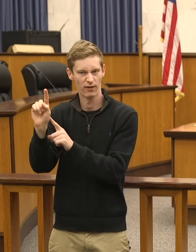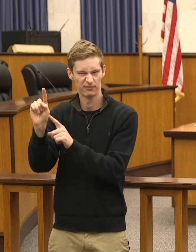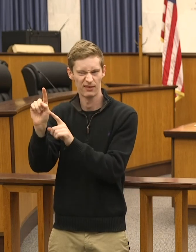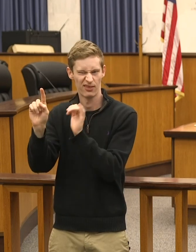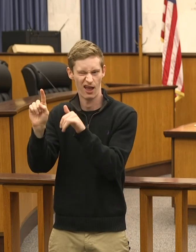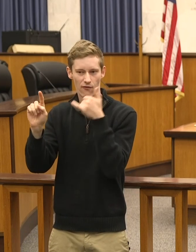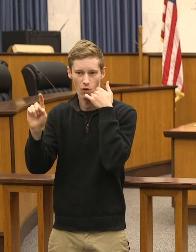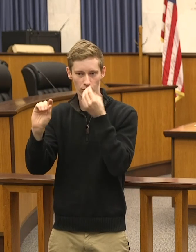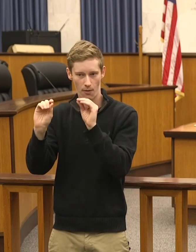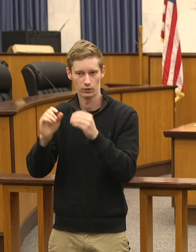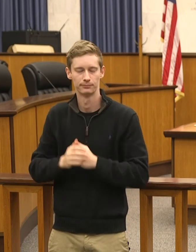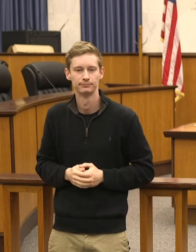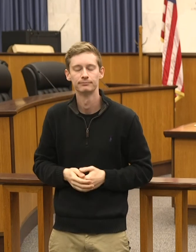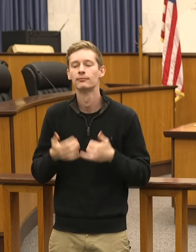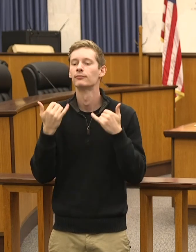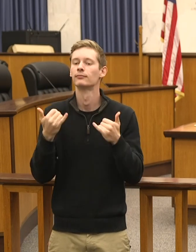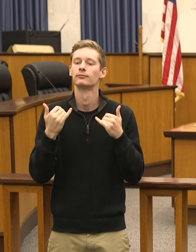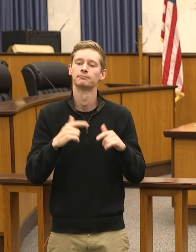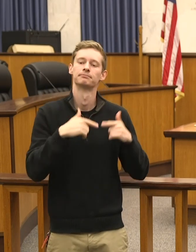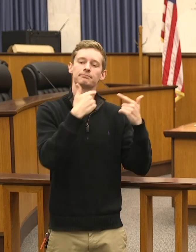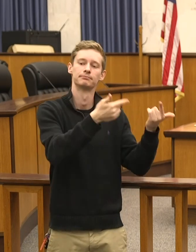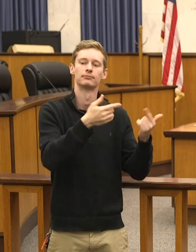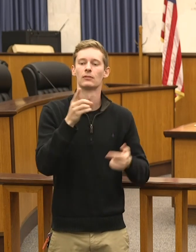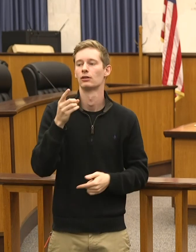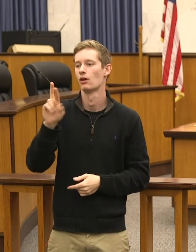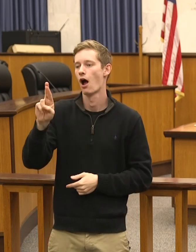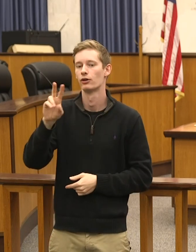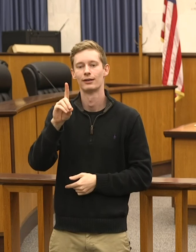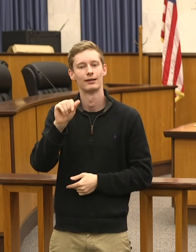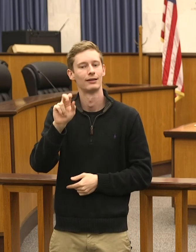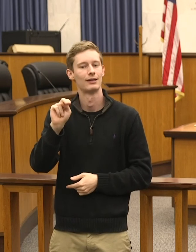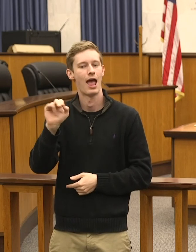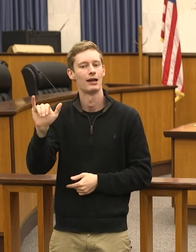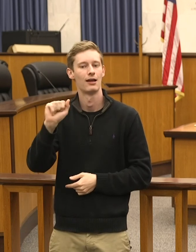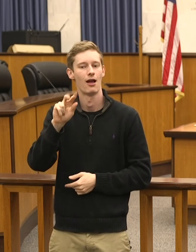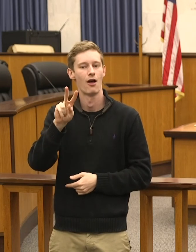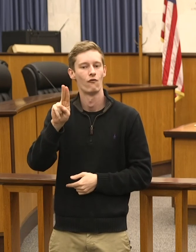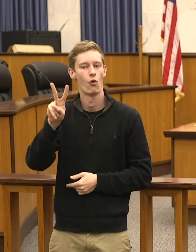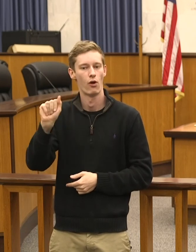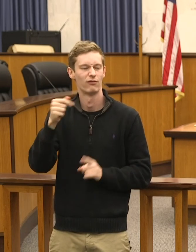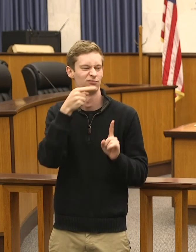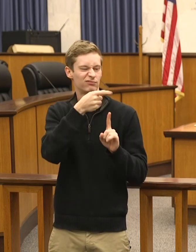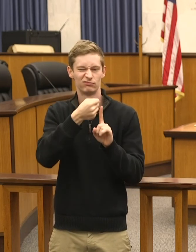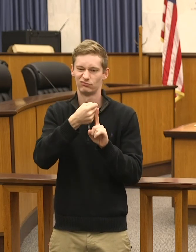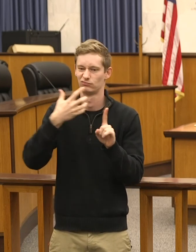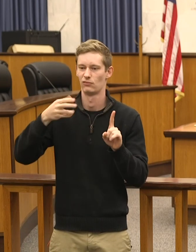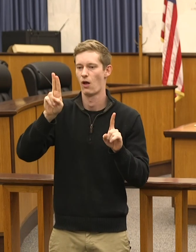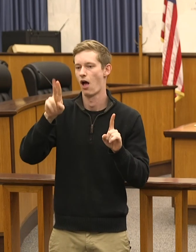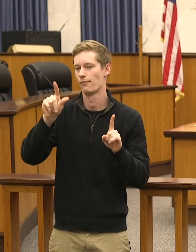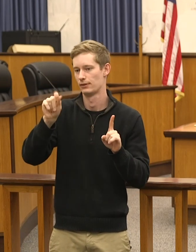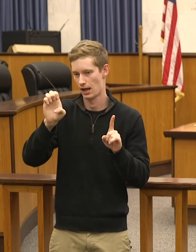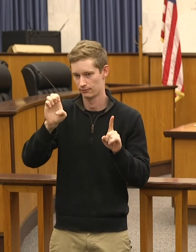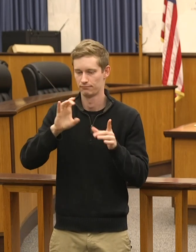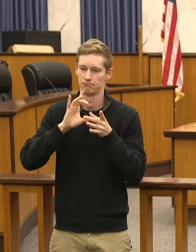Now I'll have Dr. Danny Avula to come and give us an update on Richmond's health status currently here in a